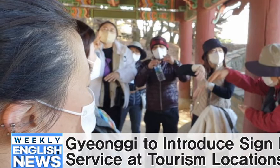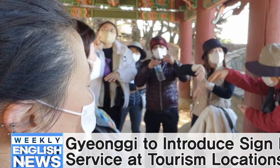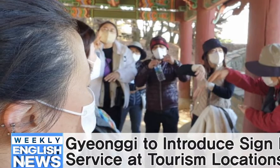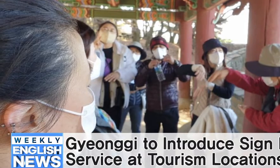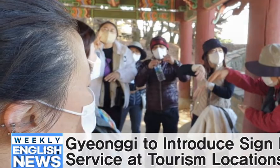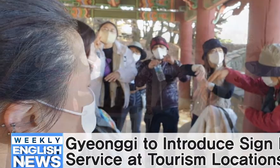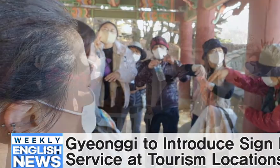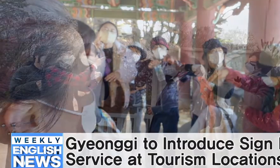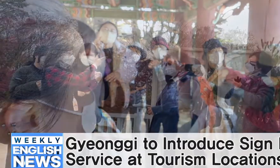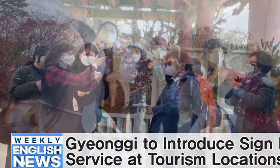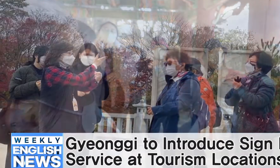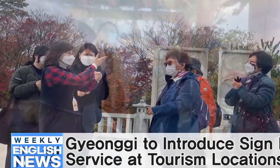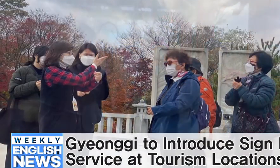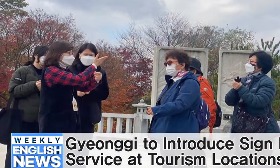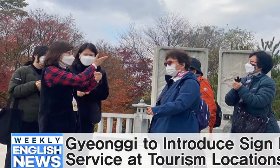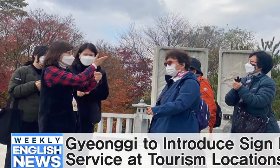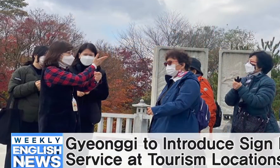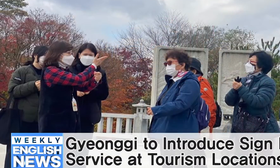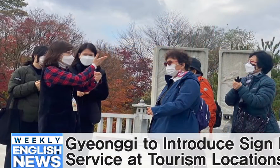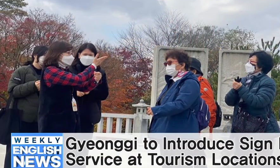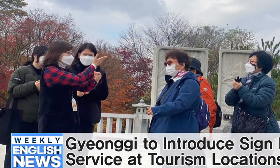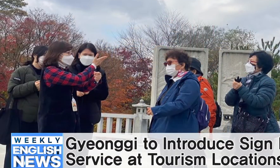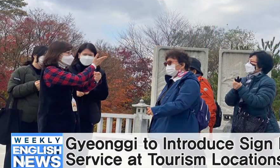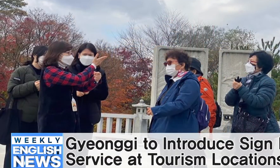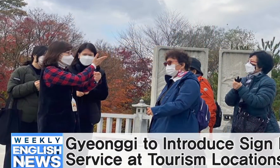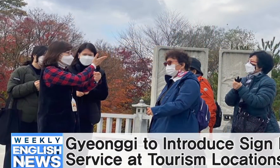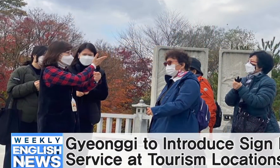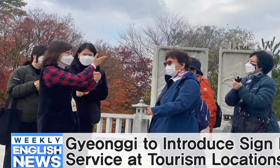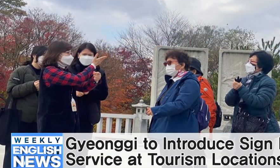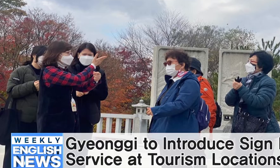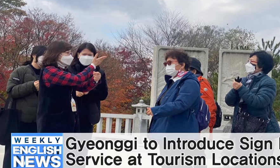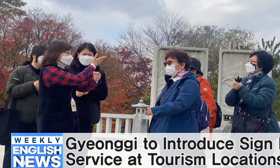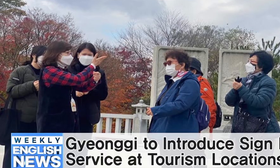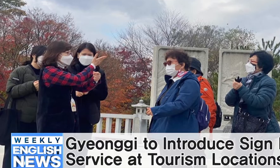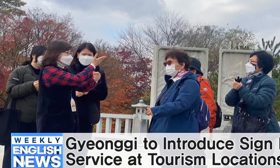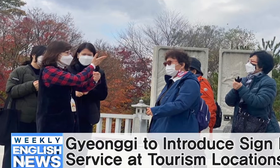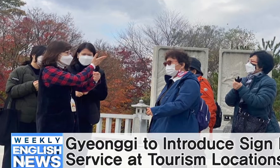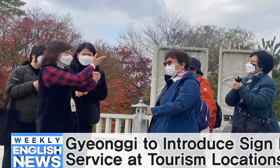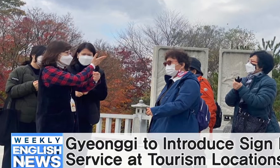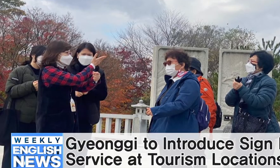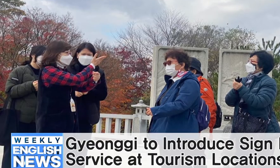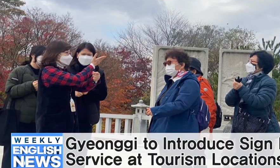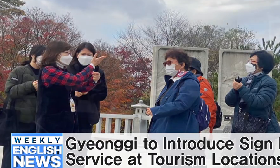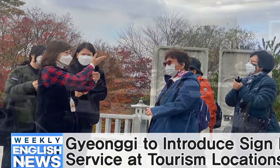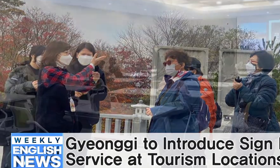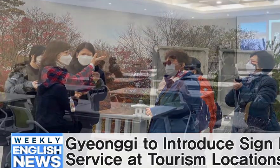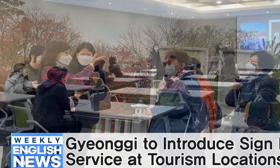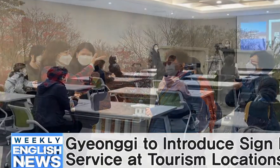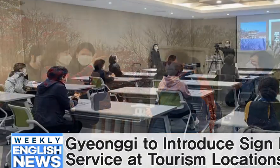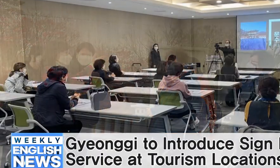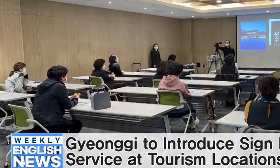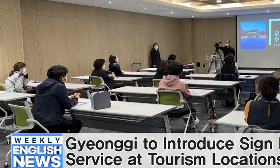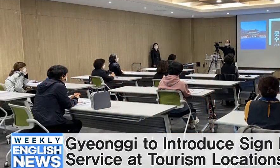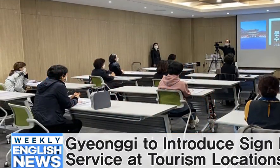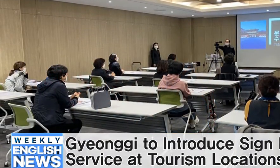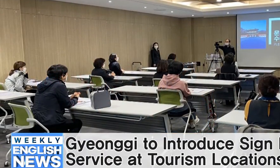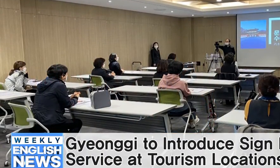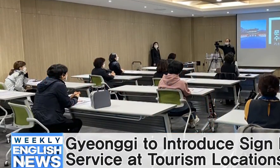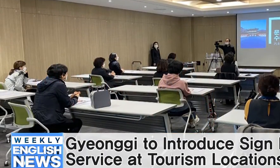by guides accompanied by sign language interpreters. For this program, the province has recruited